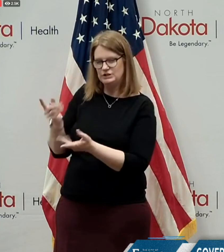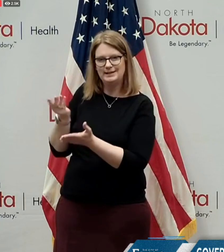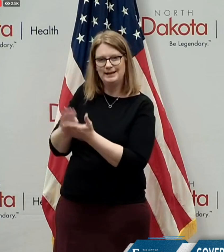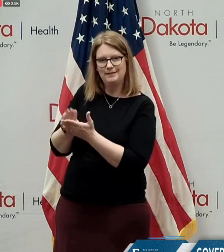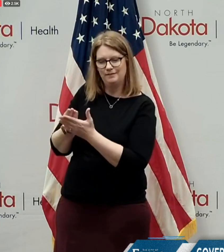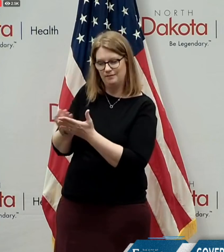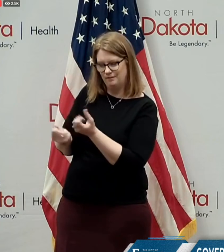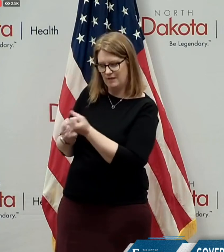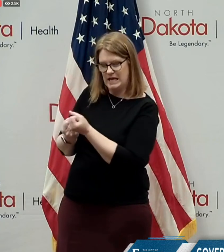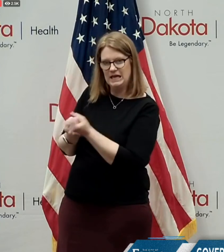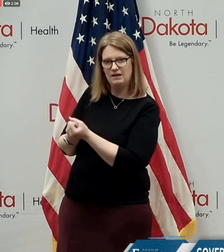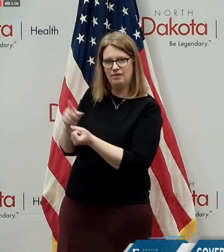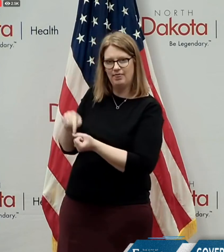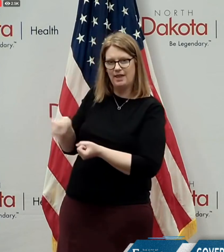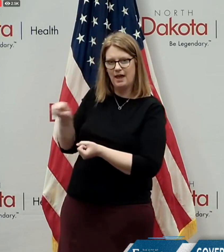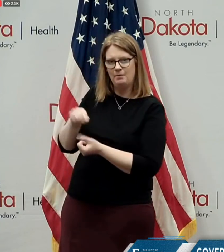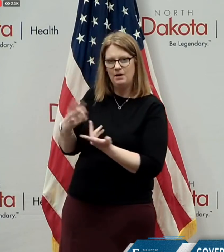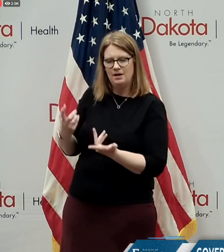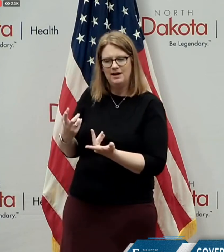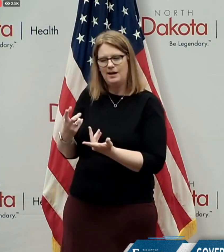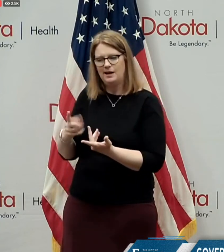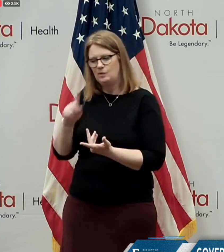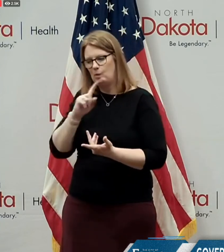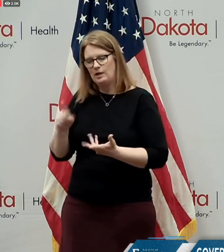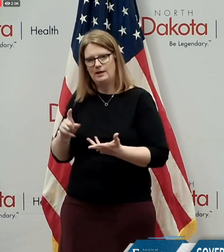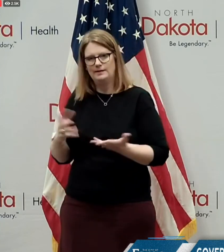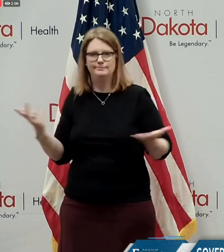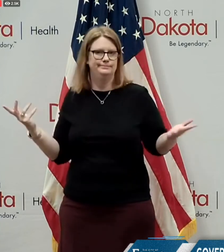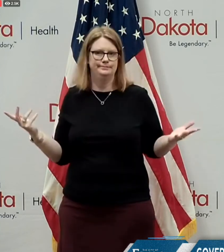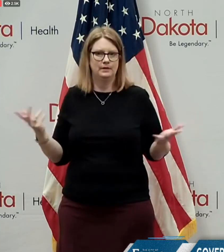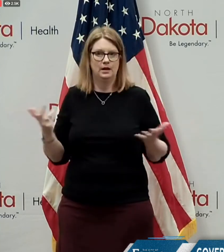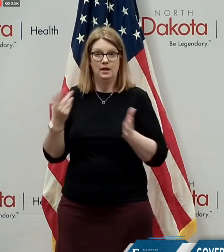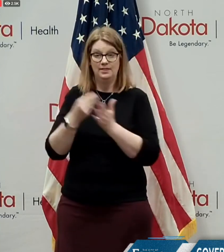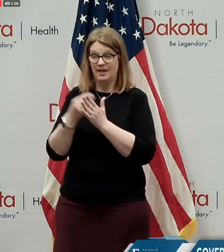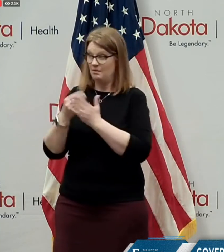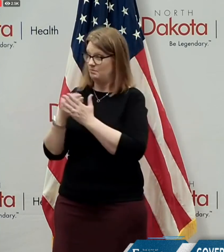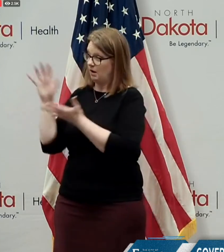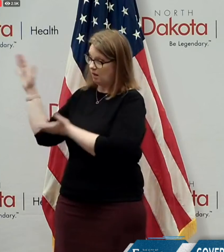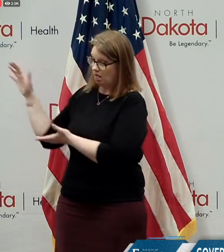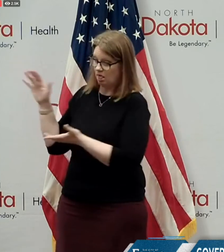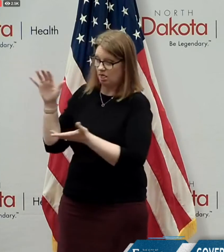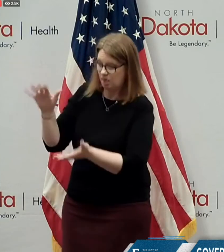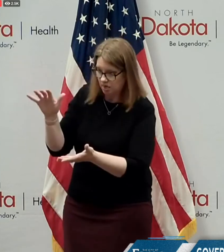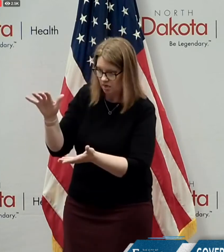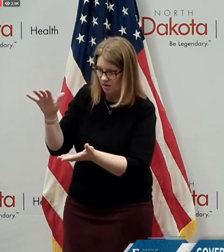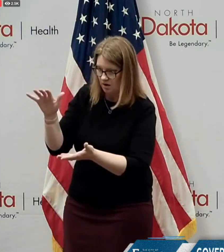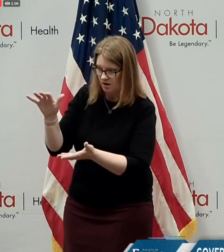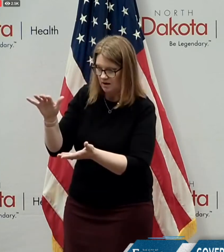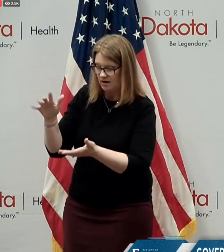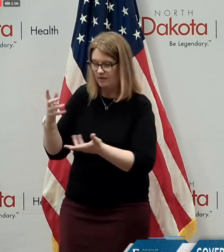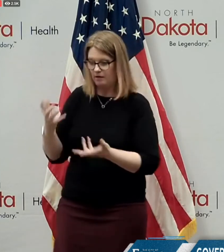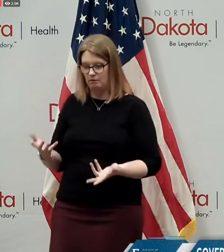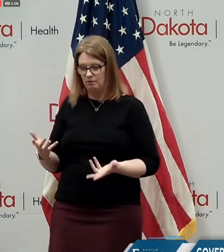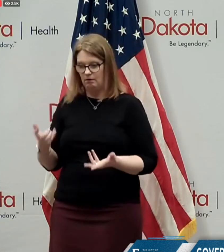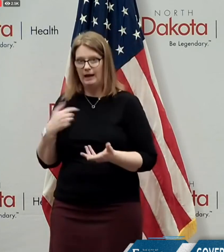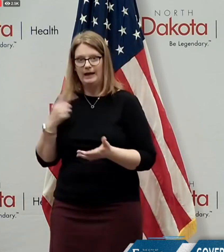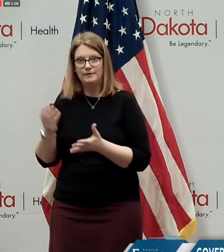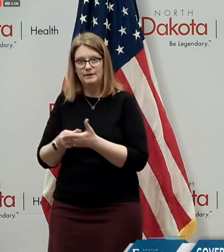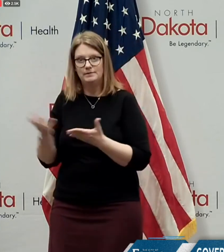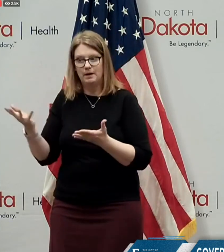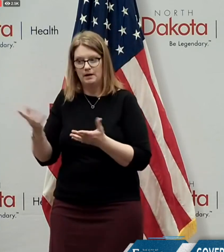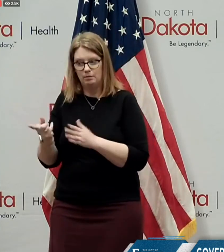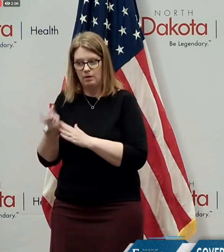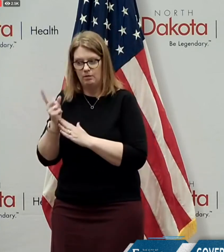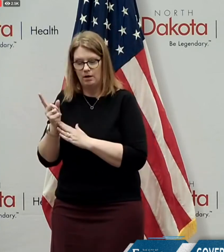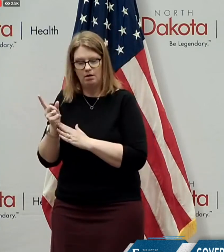and the reduction in funding would have negated the entire allocation in the first place. So there was a catch-22 between the